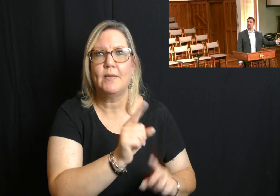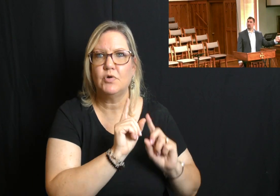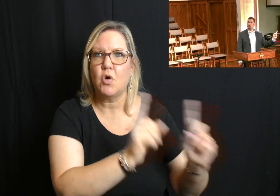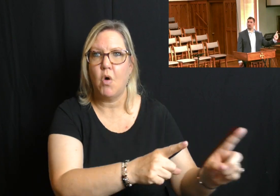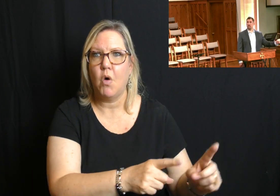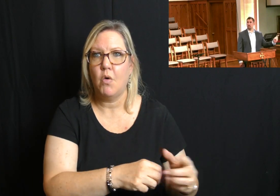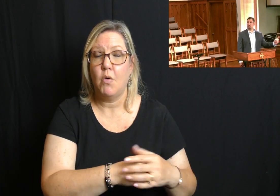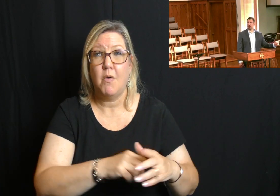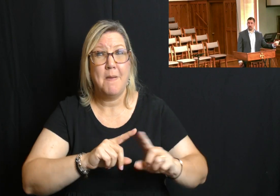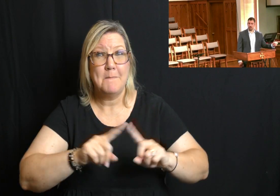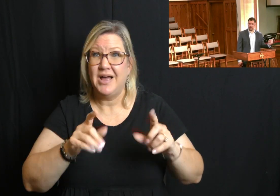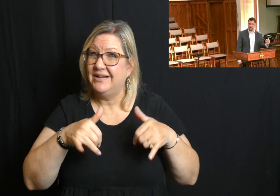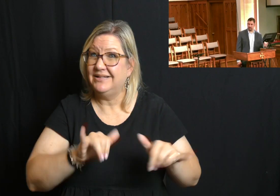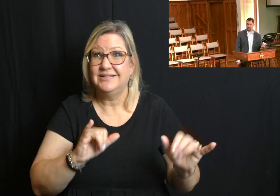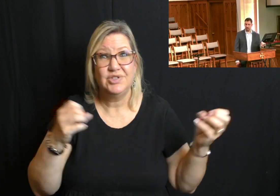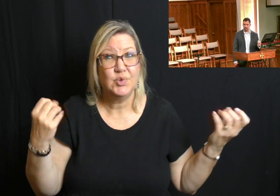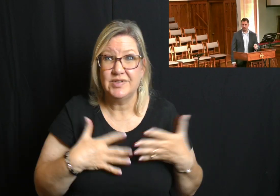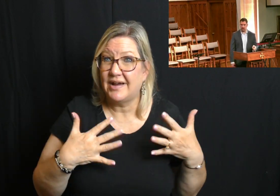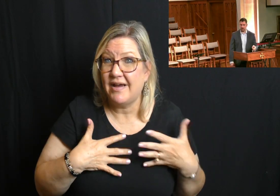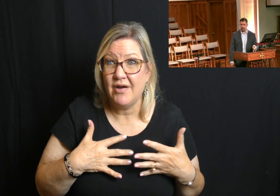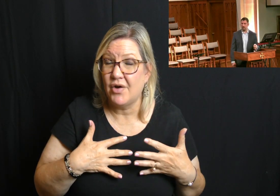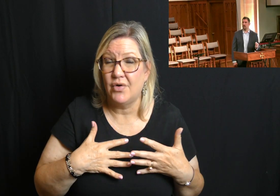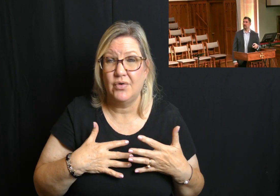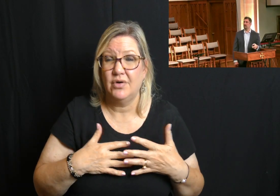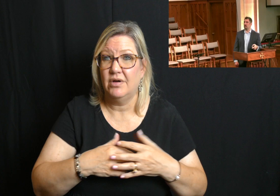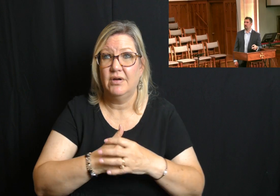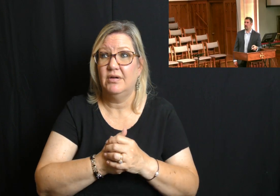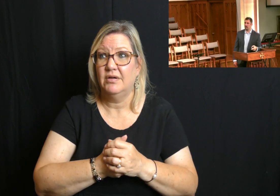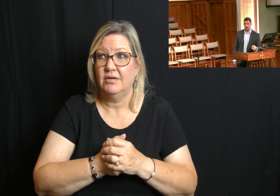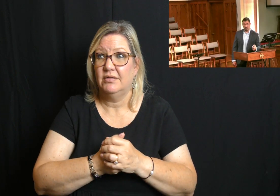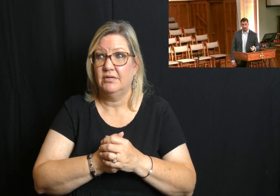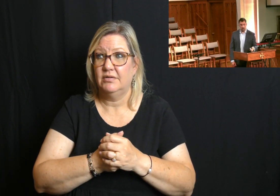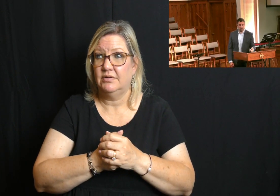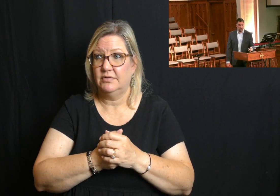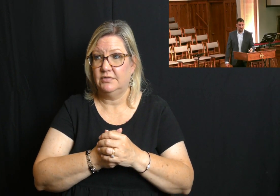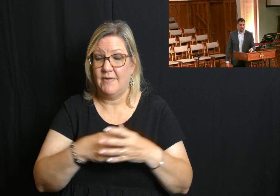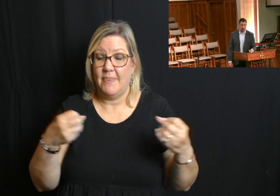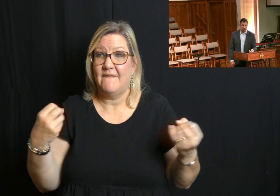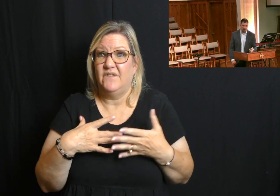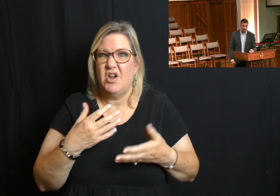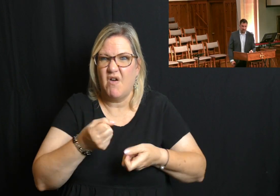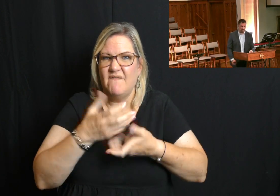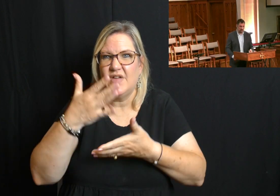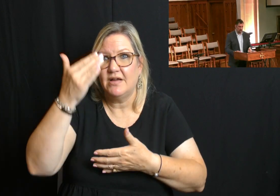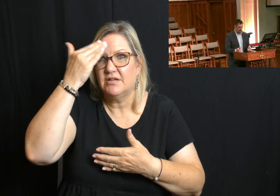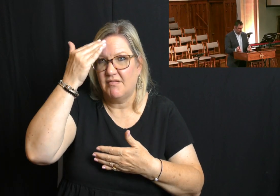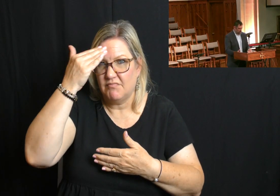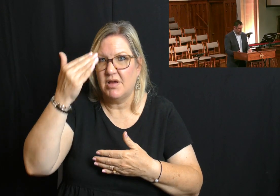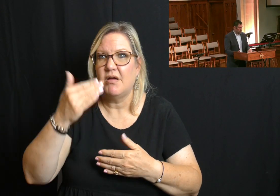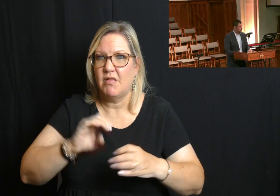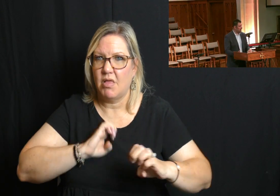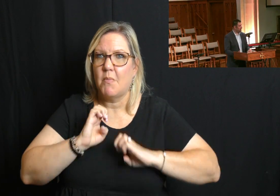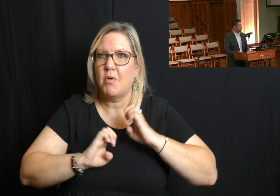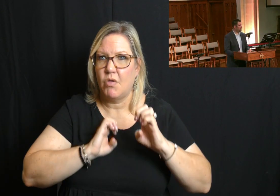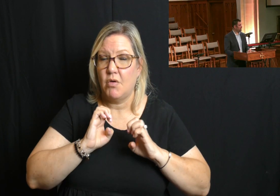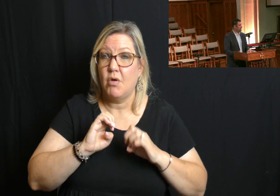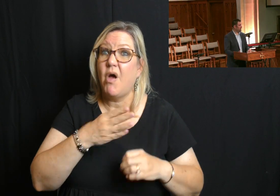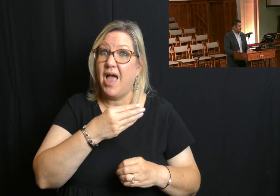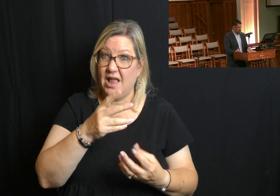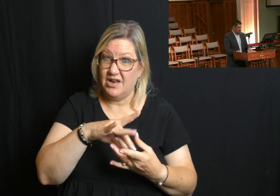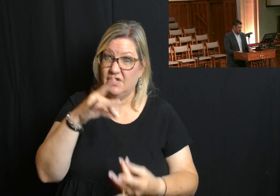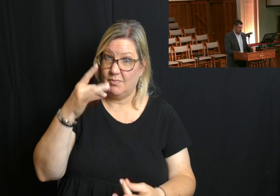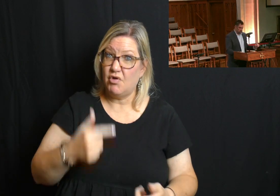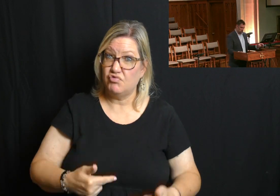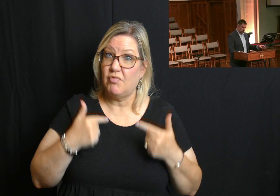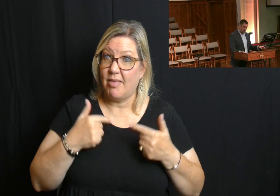But he's still not seeing straight because the fear is affecting his state of mind. The fear was also affecting his spiritual life.